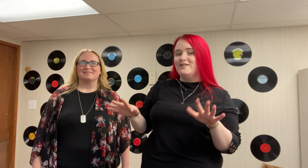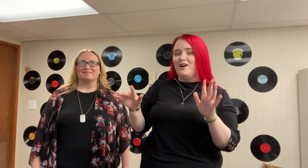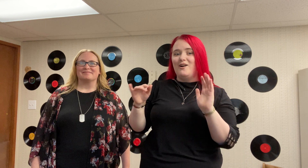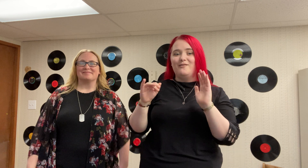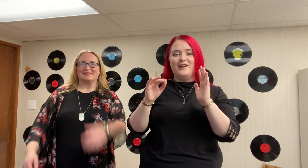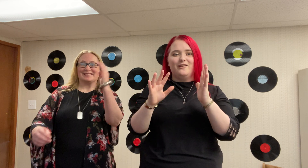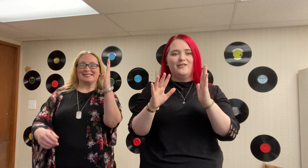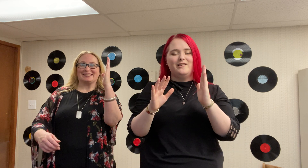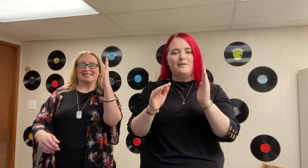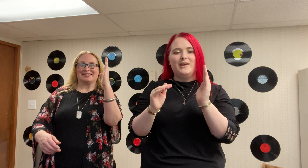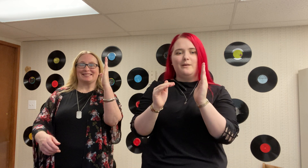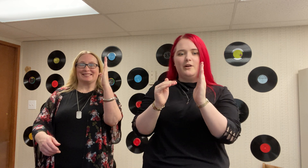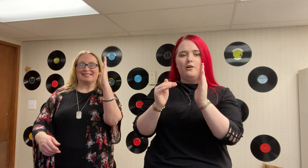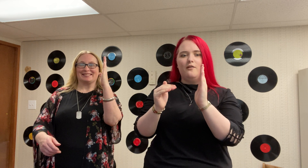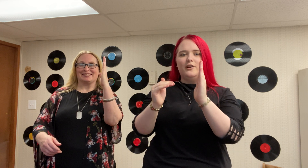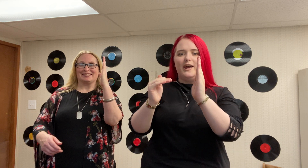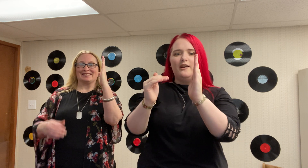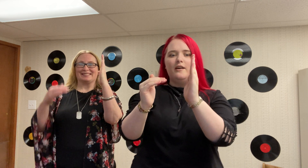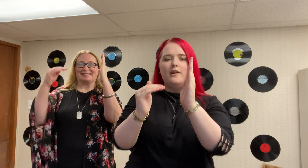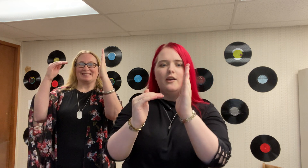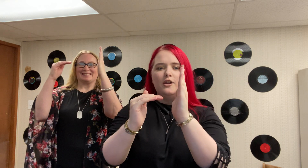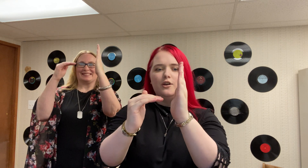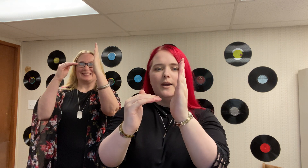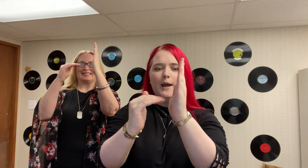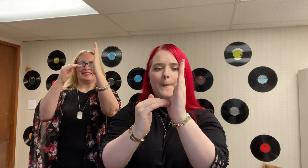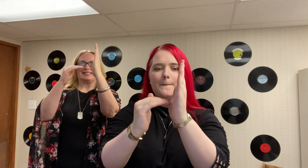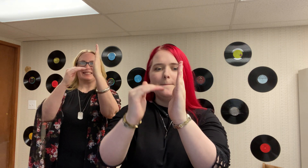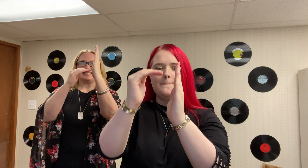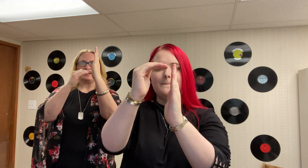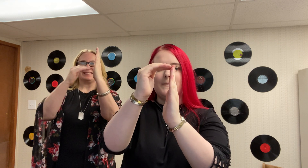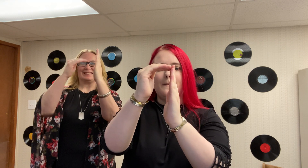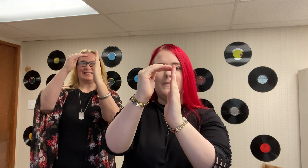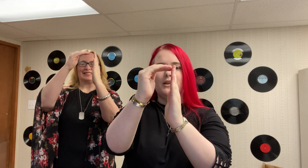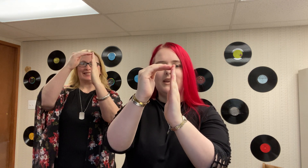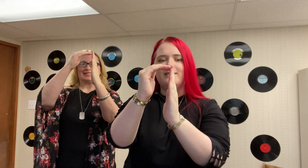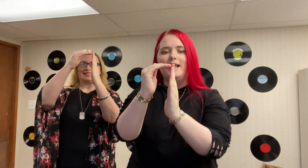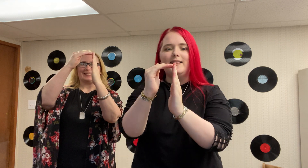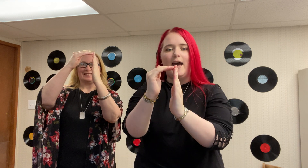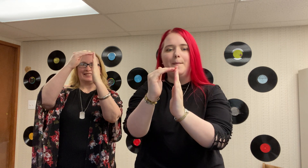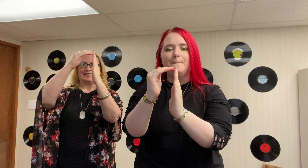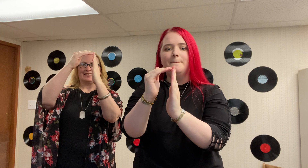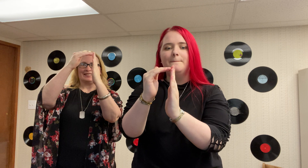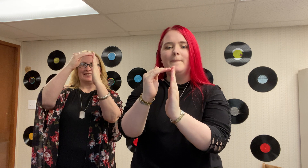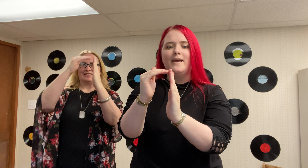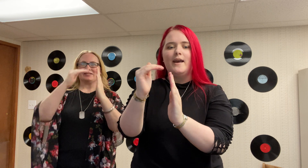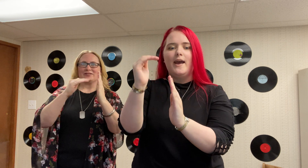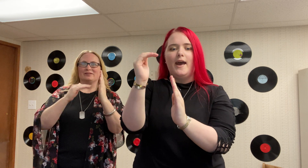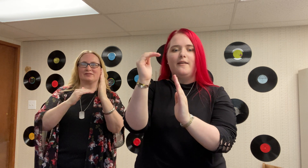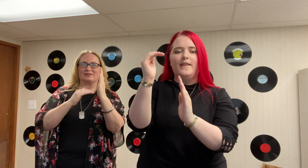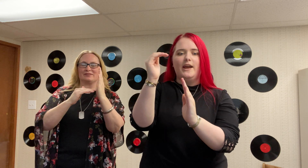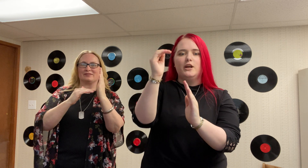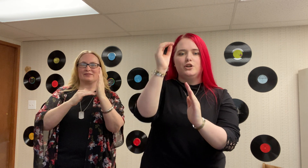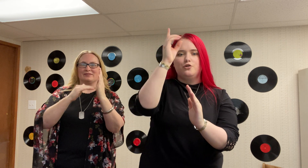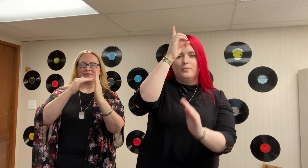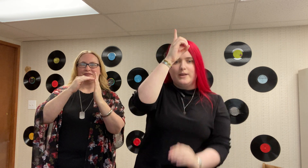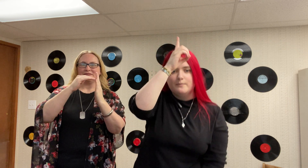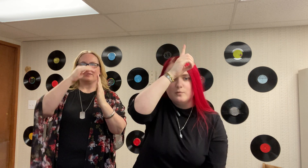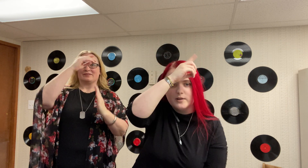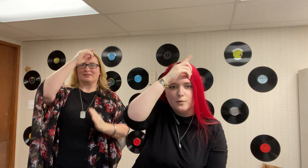y'all already learned this at the beginning, but I'll go over it again. Doing a million is like that. And then dreams with the